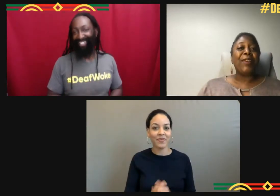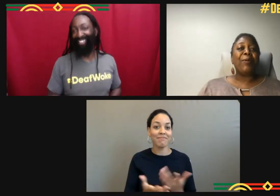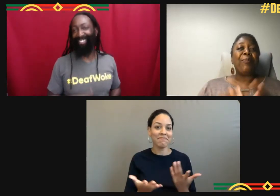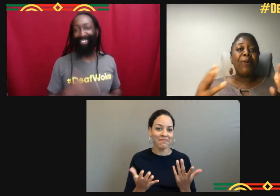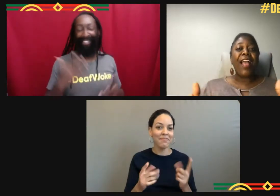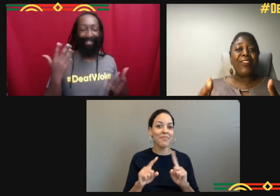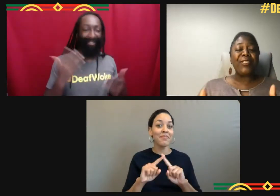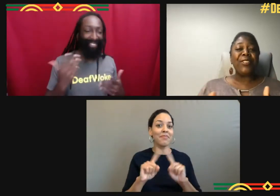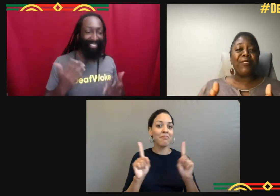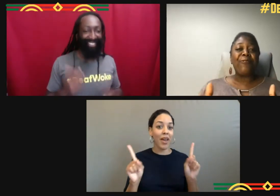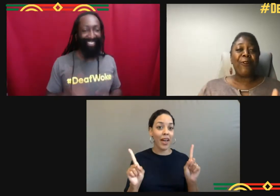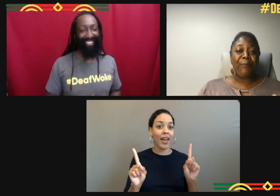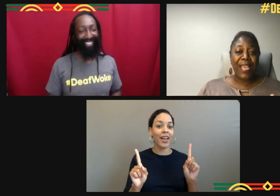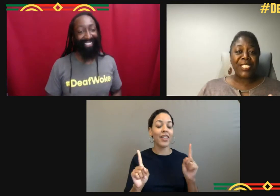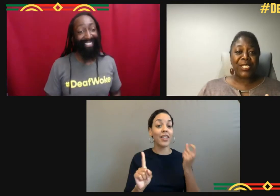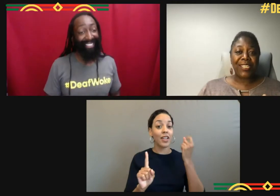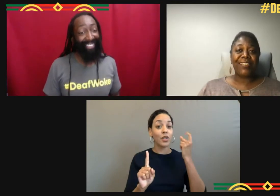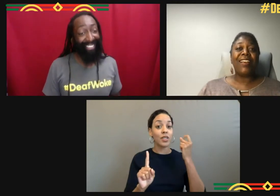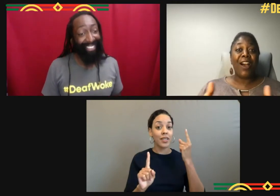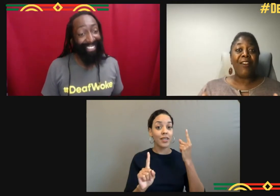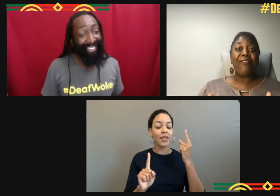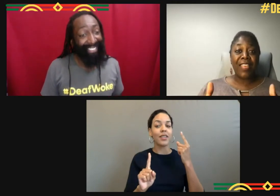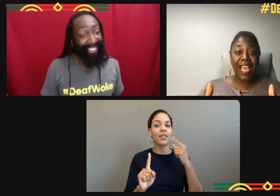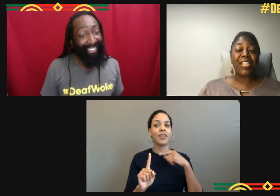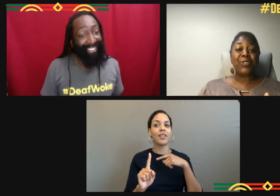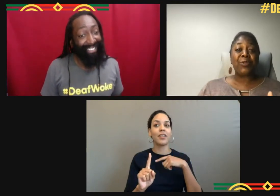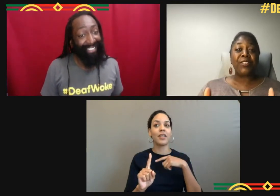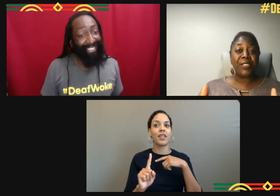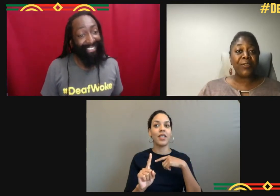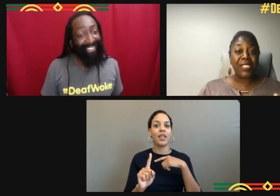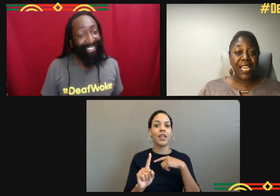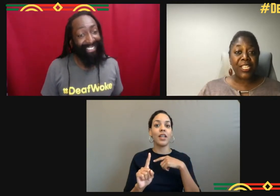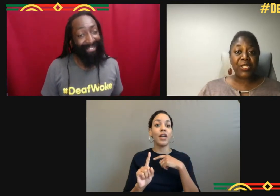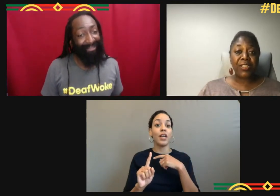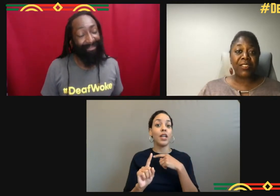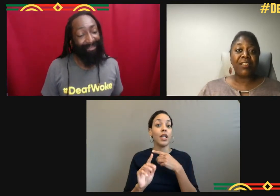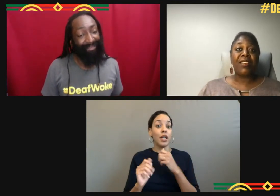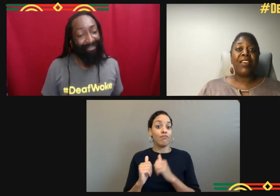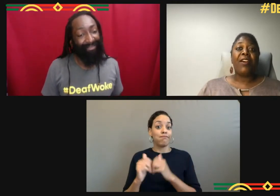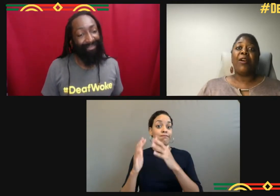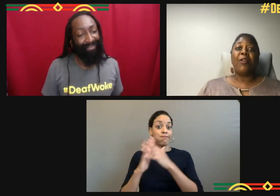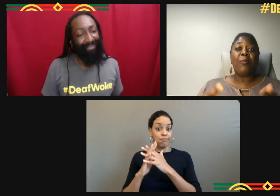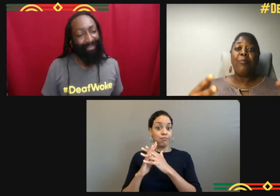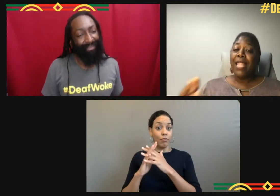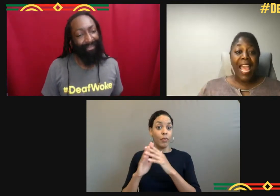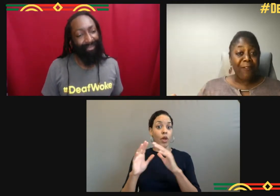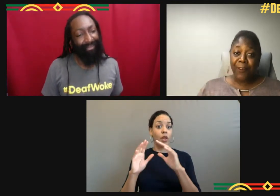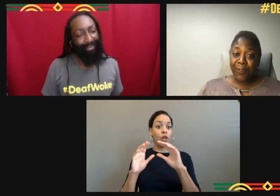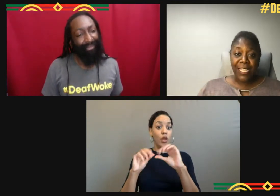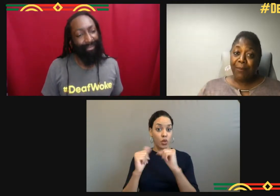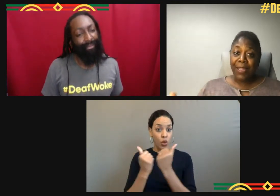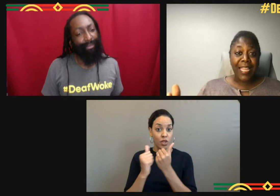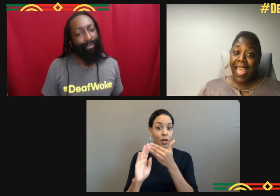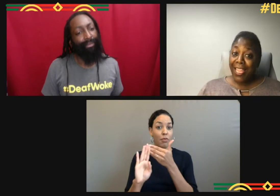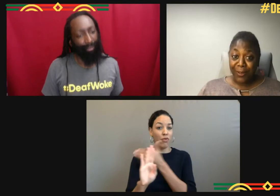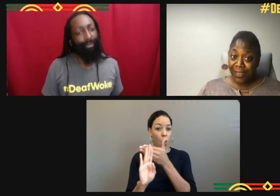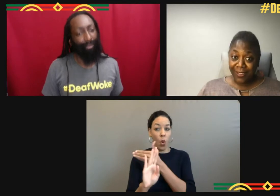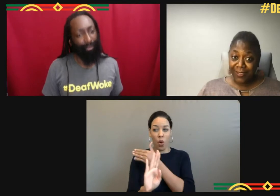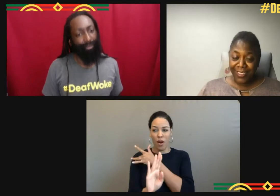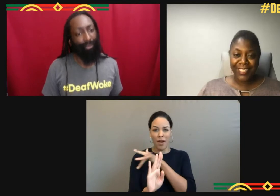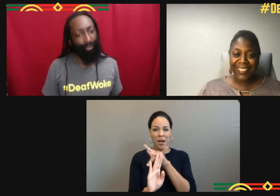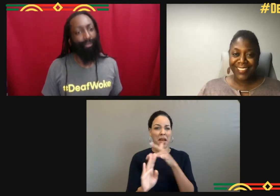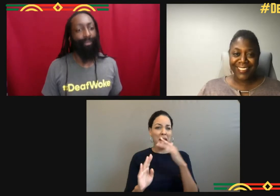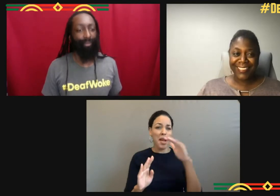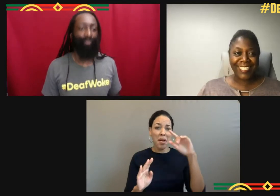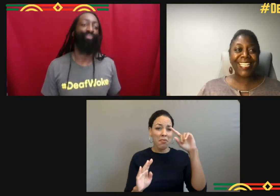But prior to the formation of the actual association, Black folks have been